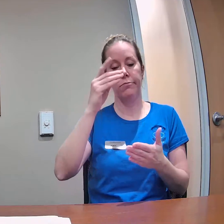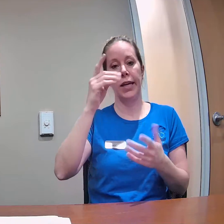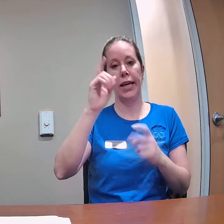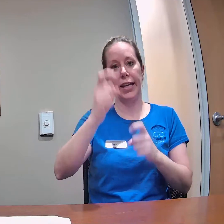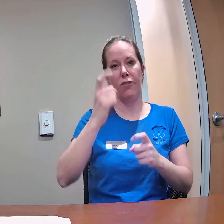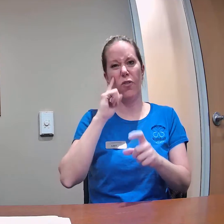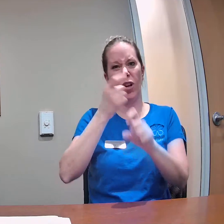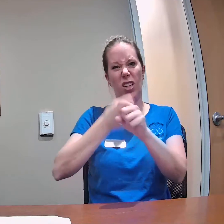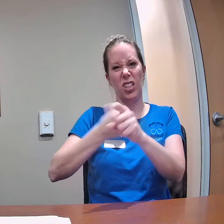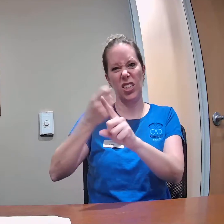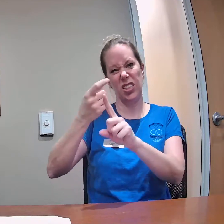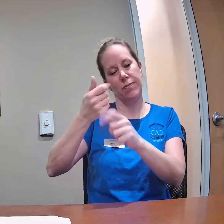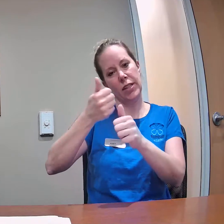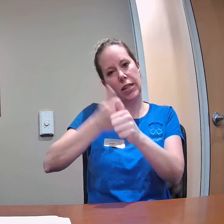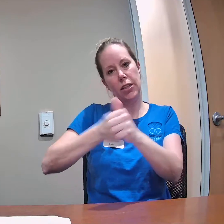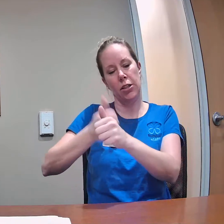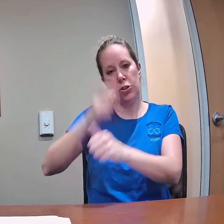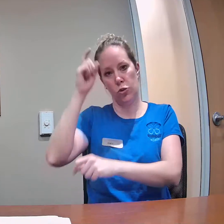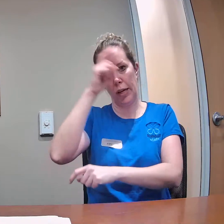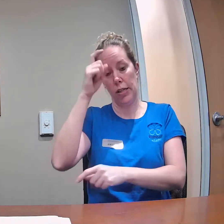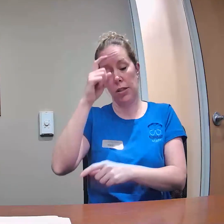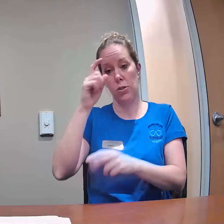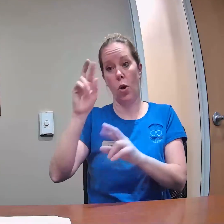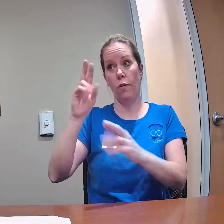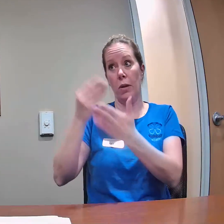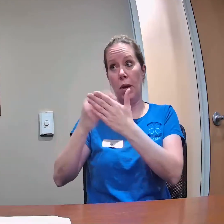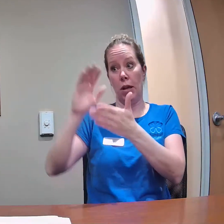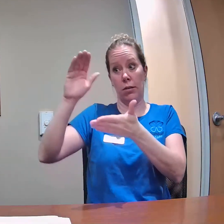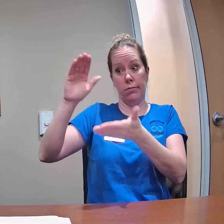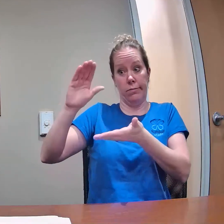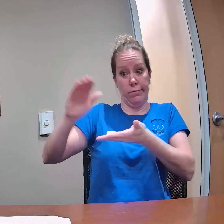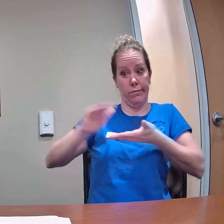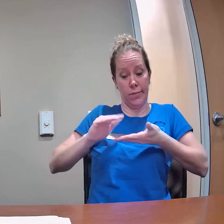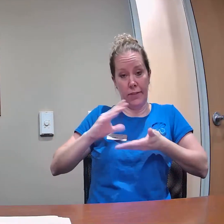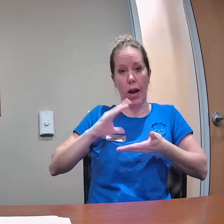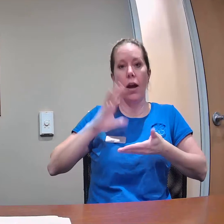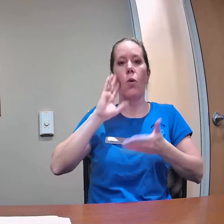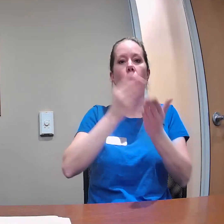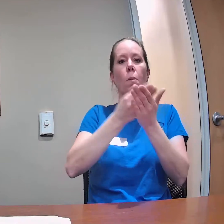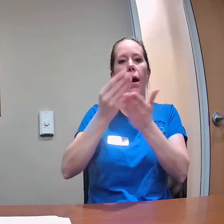of our residents, hopefully, when we get the money. So.